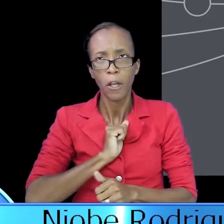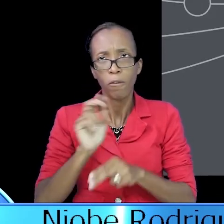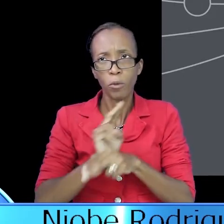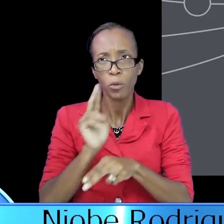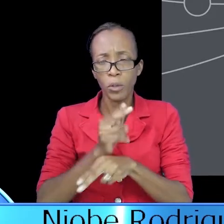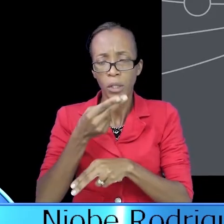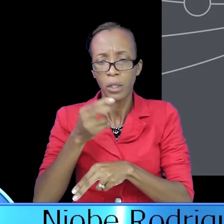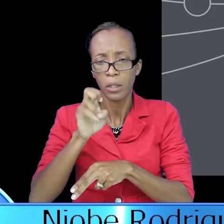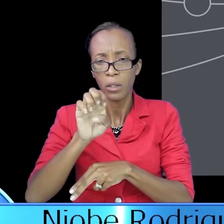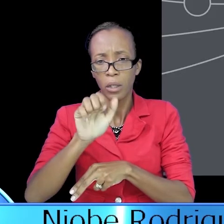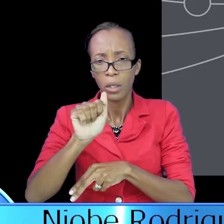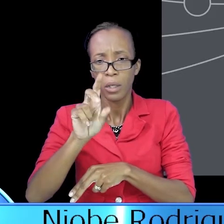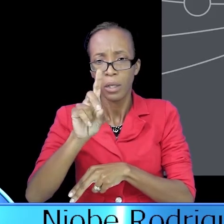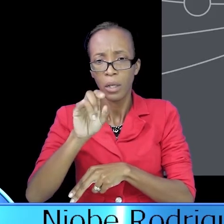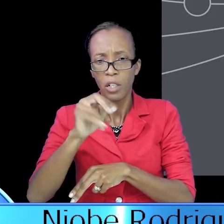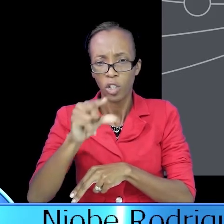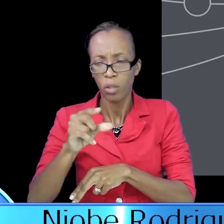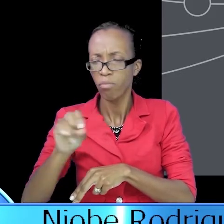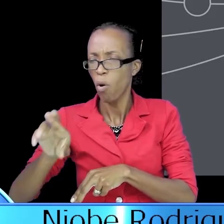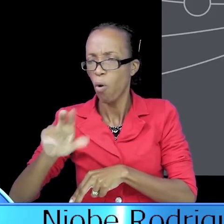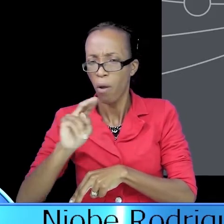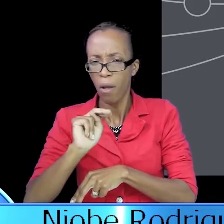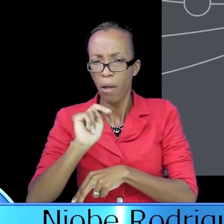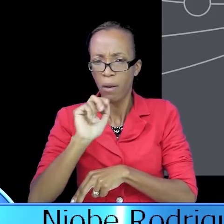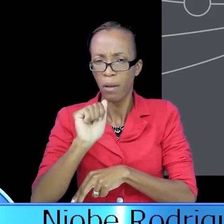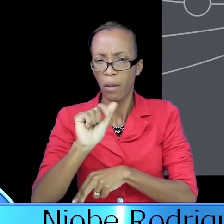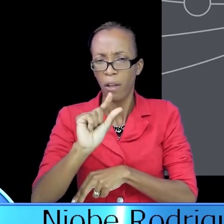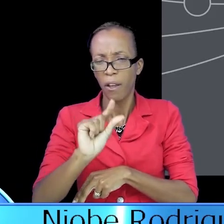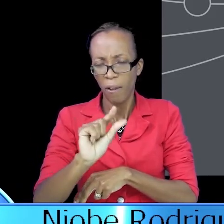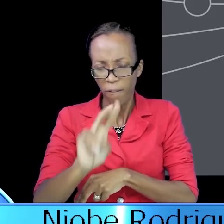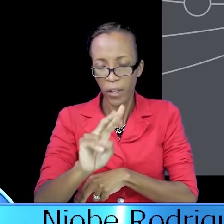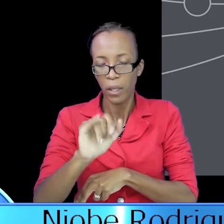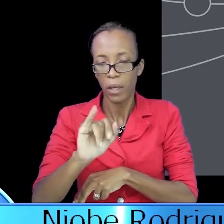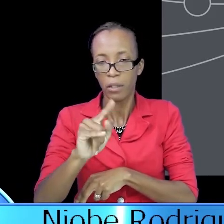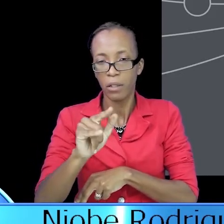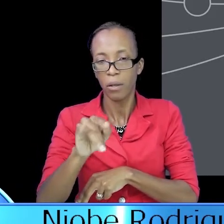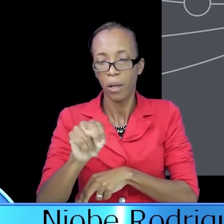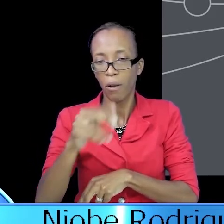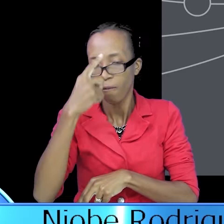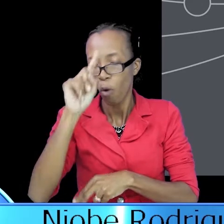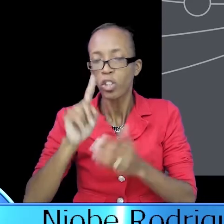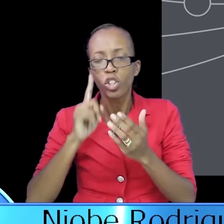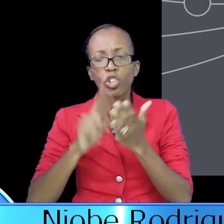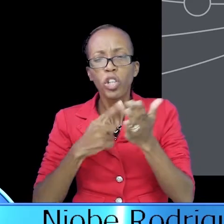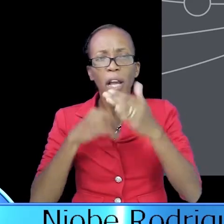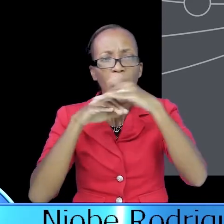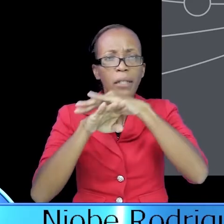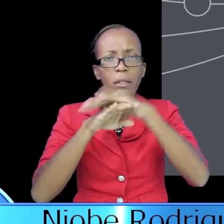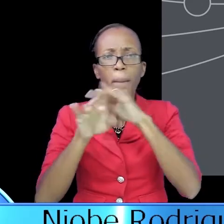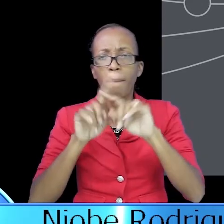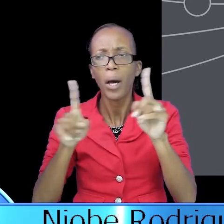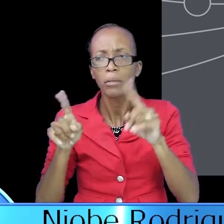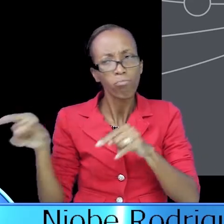Normally when you hear me, right? Yep. Okay. No, normally I would not like use